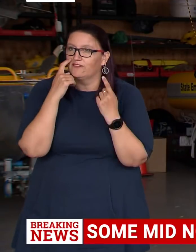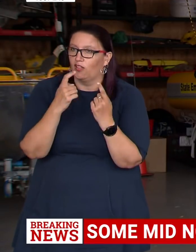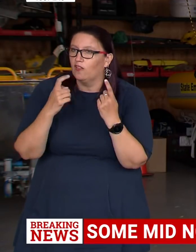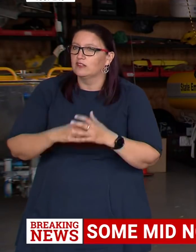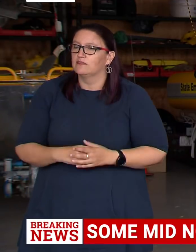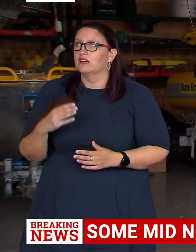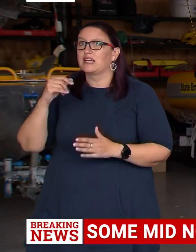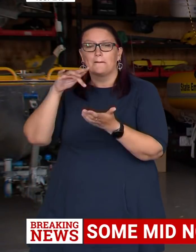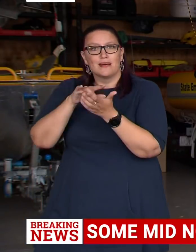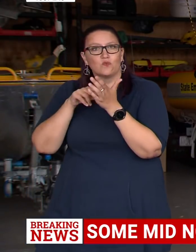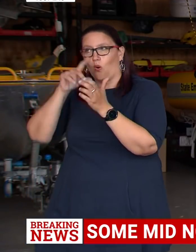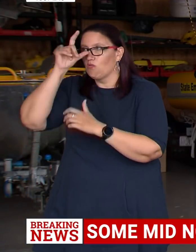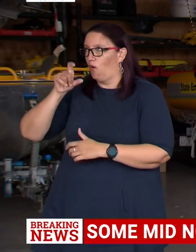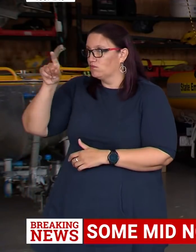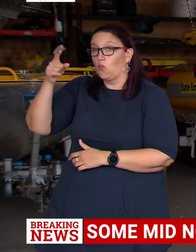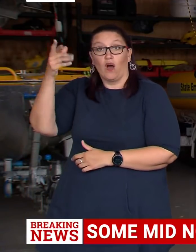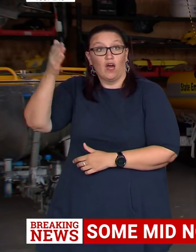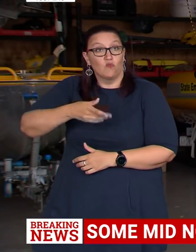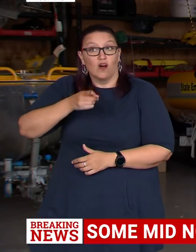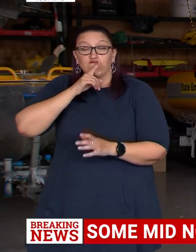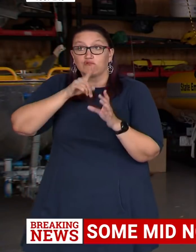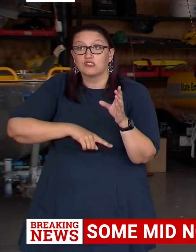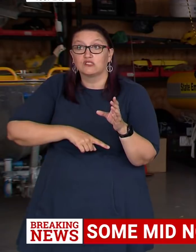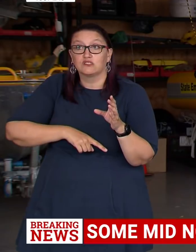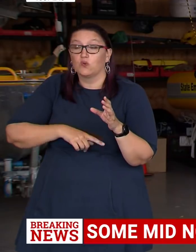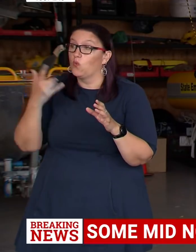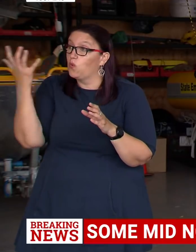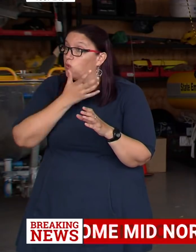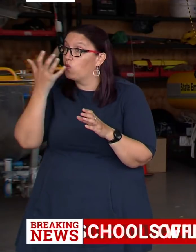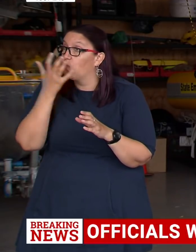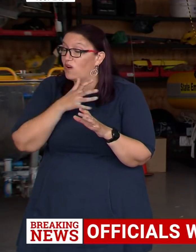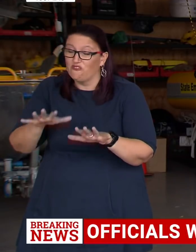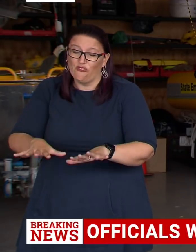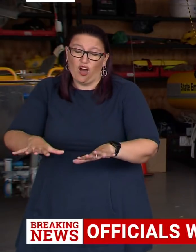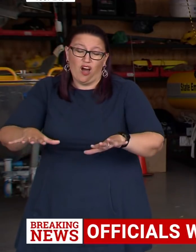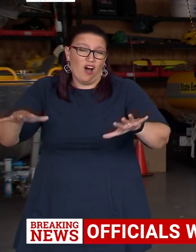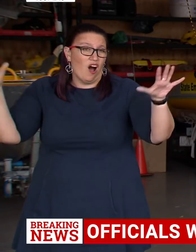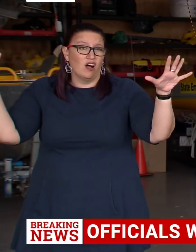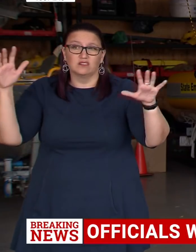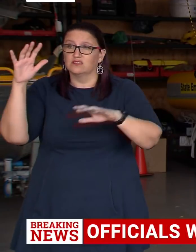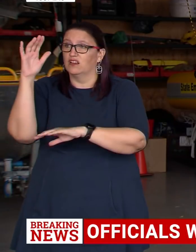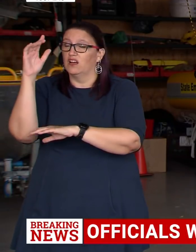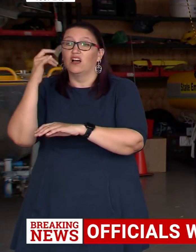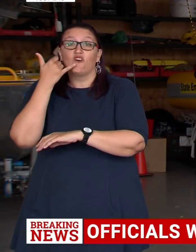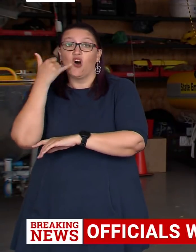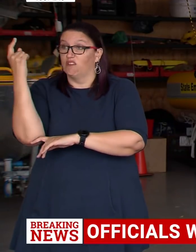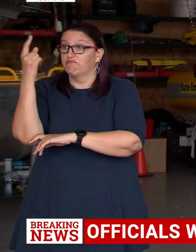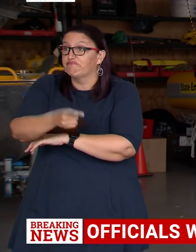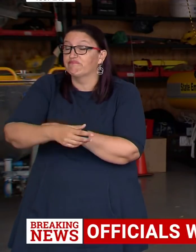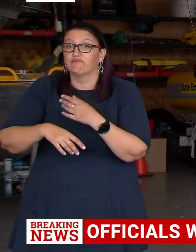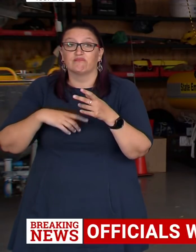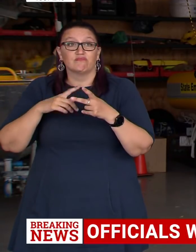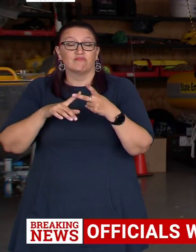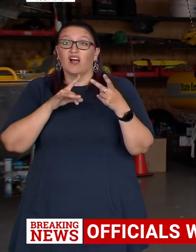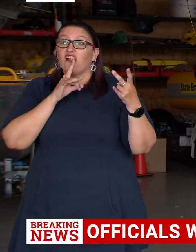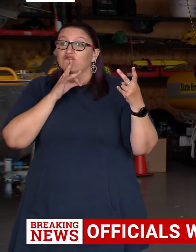year event, there's been sustained damage to infrastructure, there's been sustained damage to how people communicate and move around. And I just want to say to